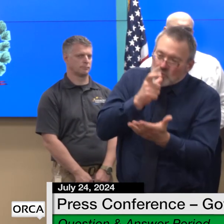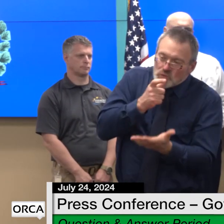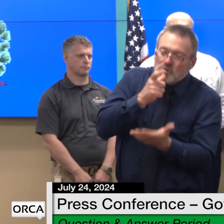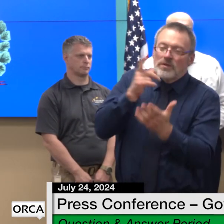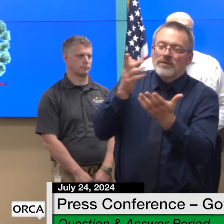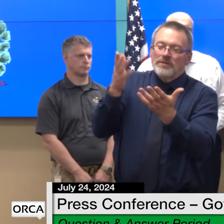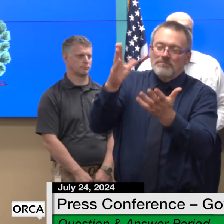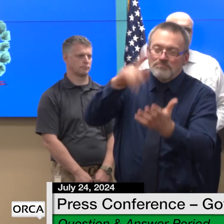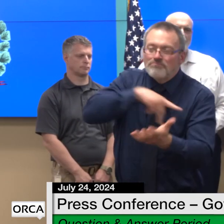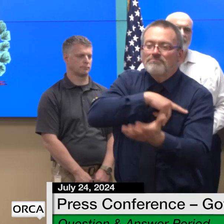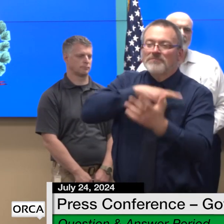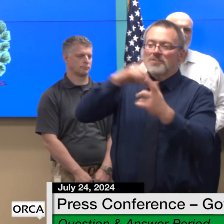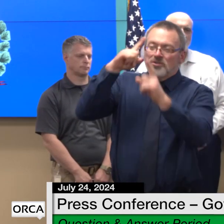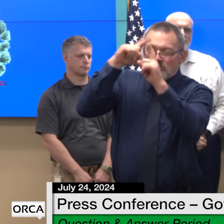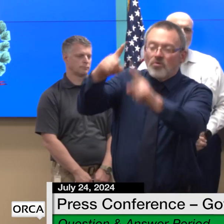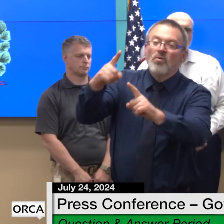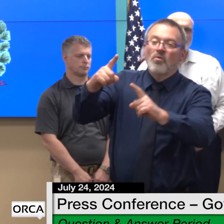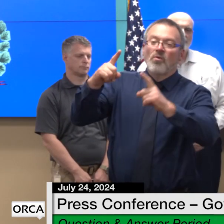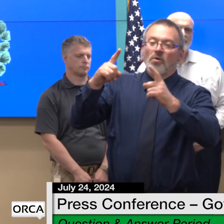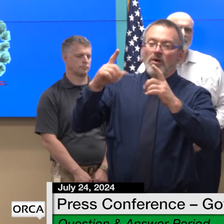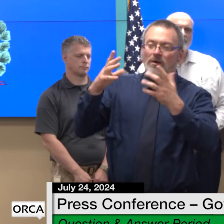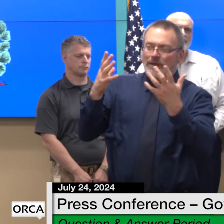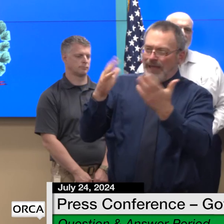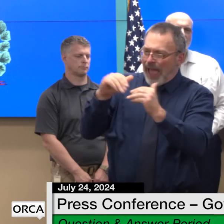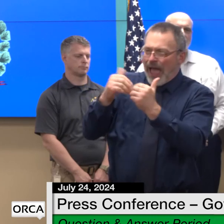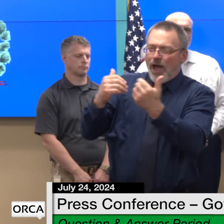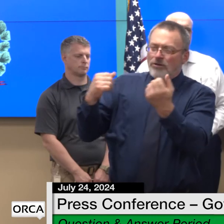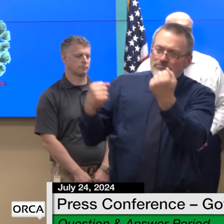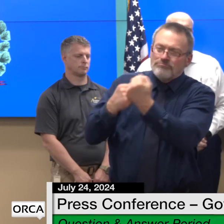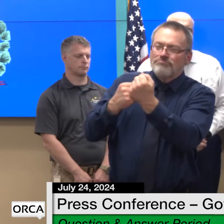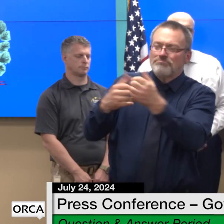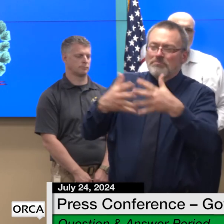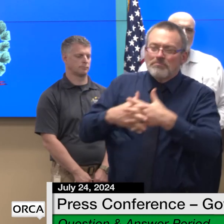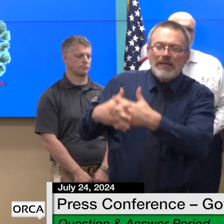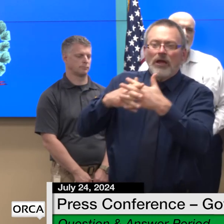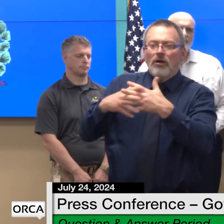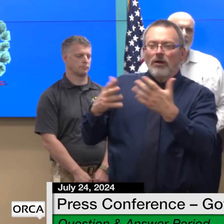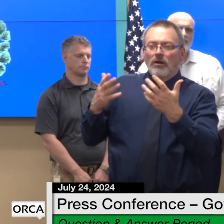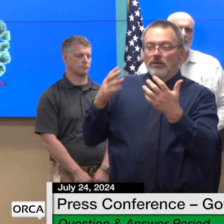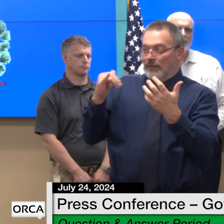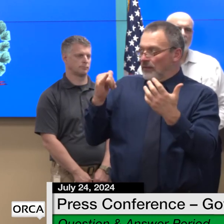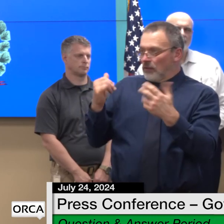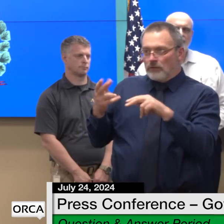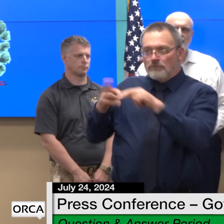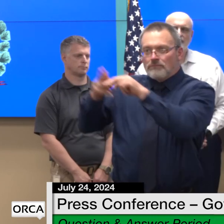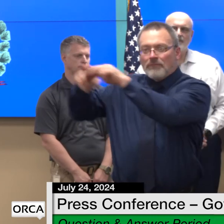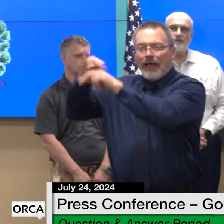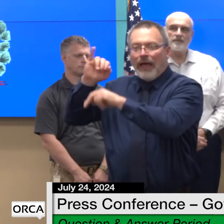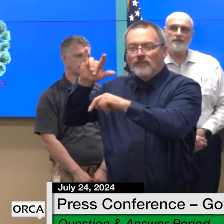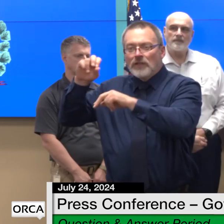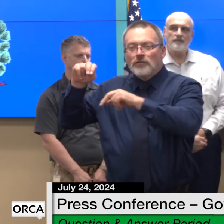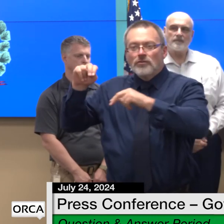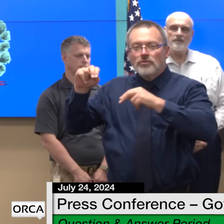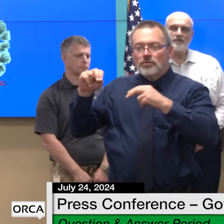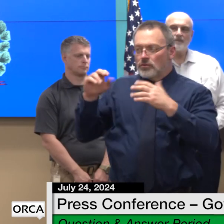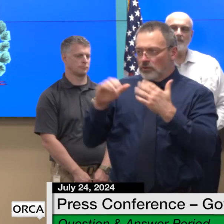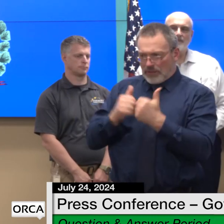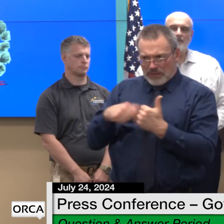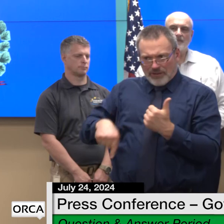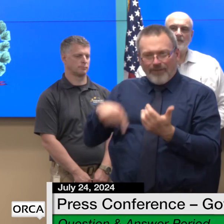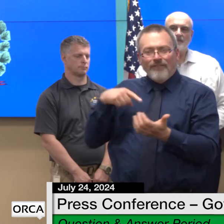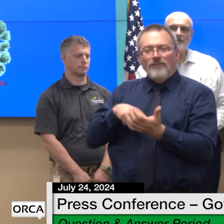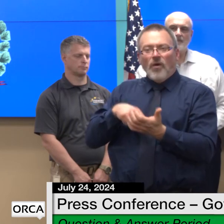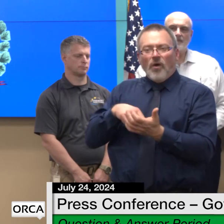tell Americans how she's going to deal with inflation, the affordability of the nation,